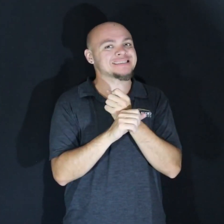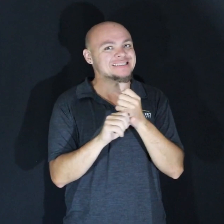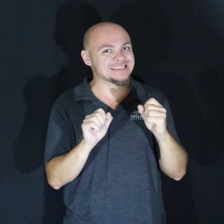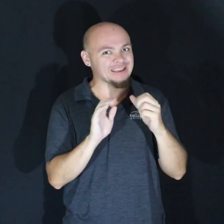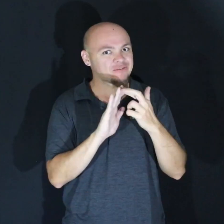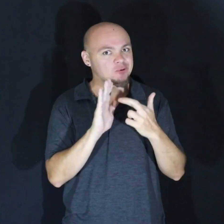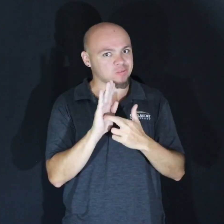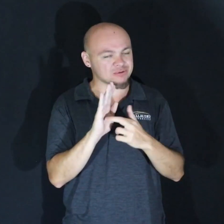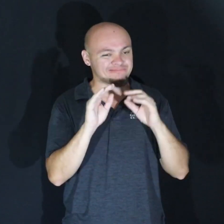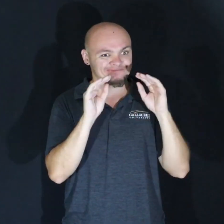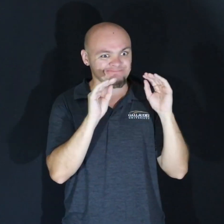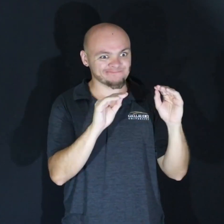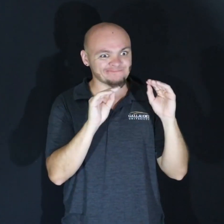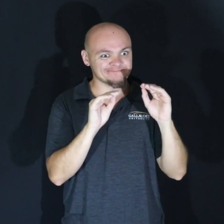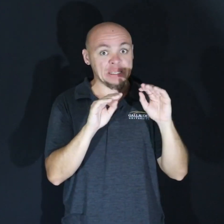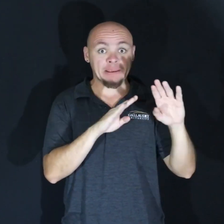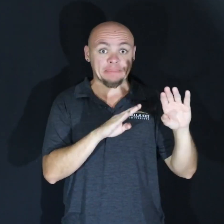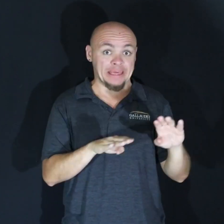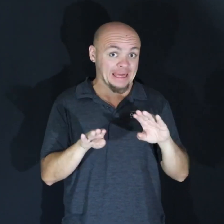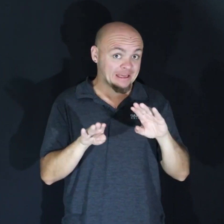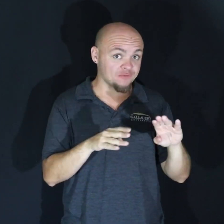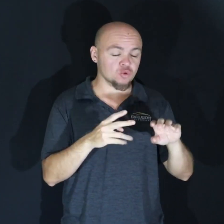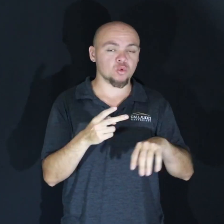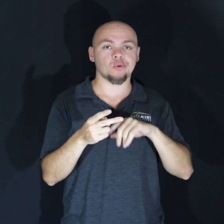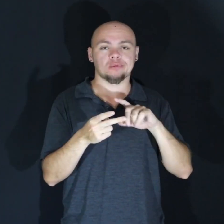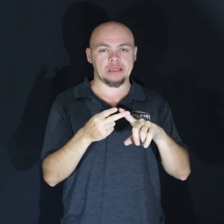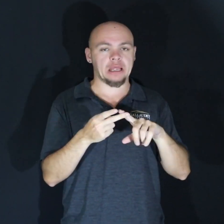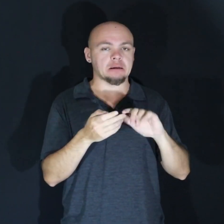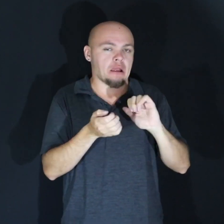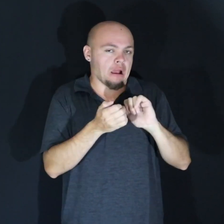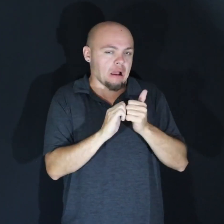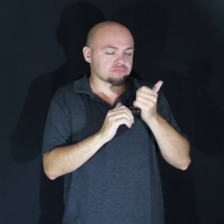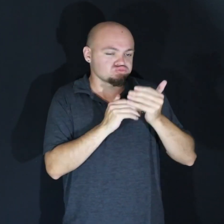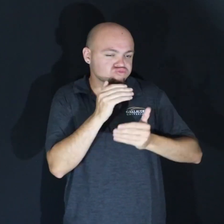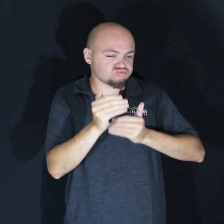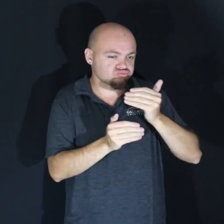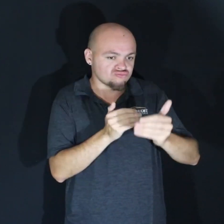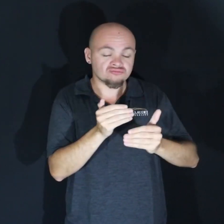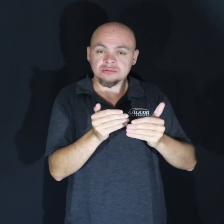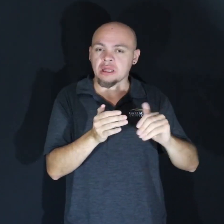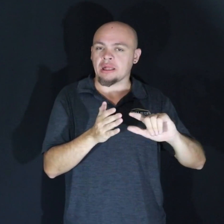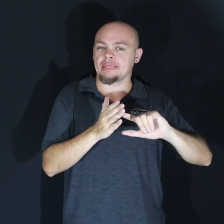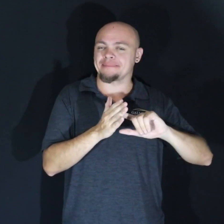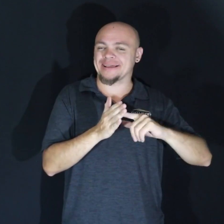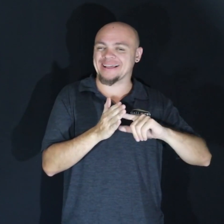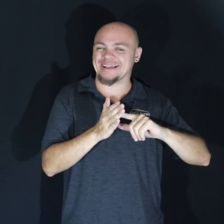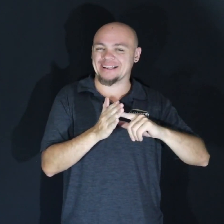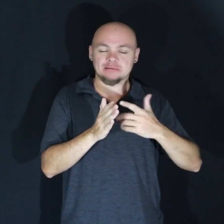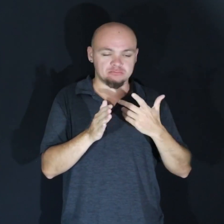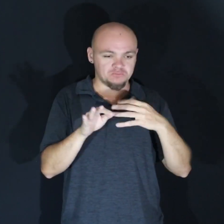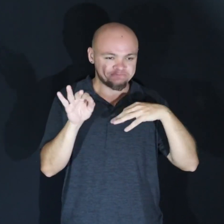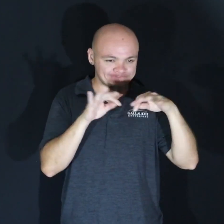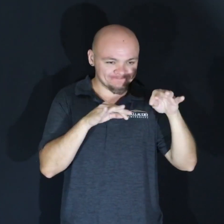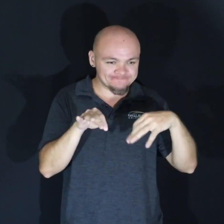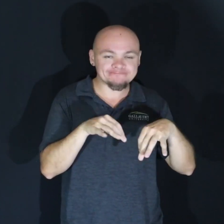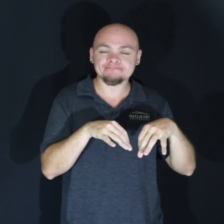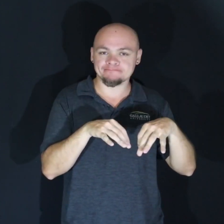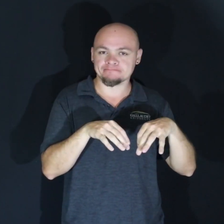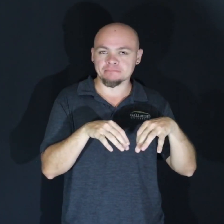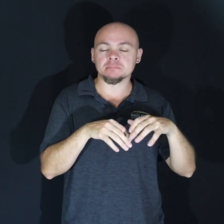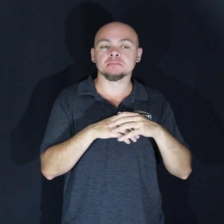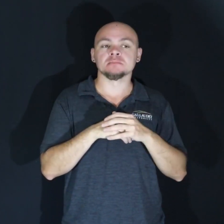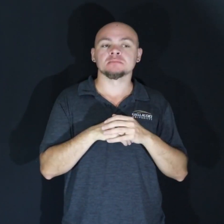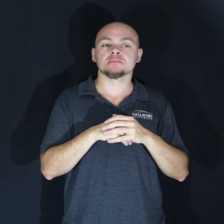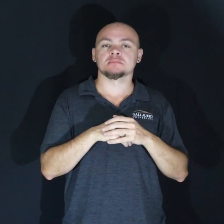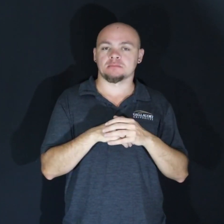both behavioural and also practical. And we spend a bit of the time at the beginning of each session discussing these. And